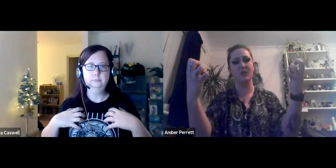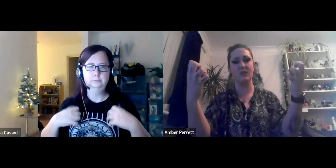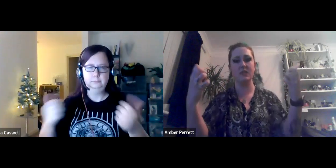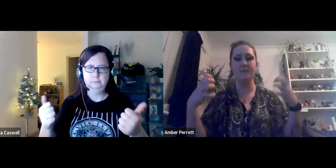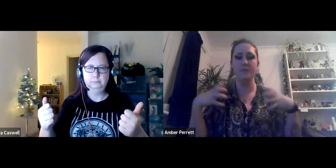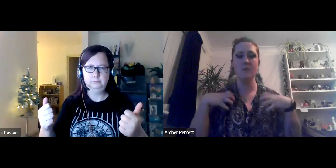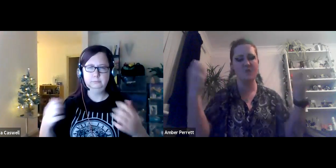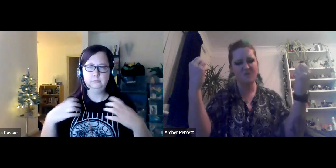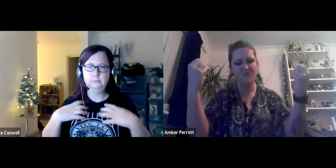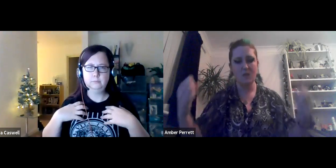angry.